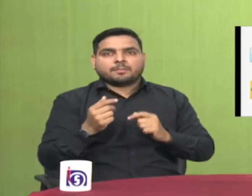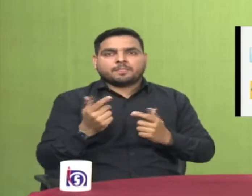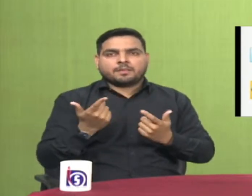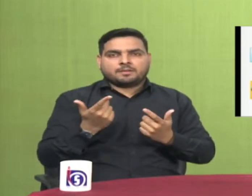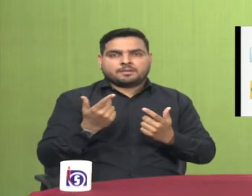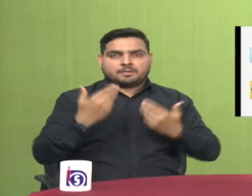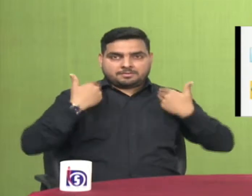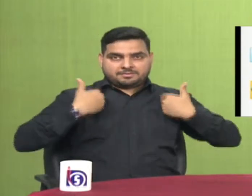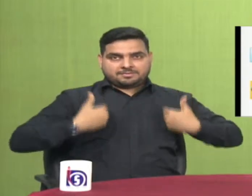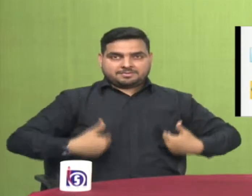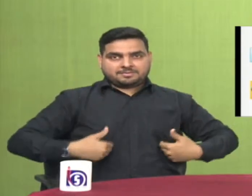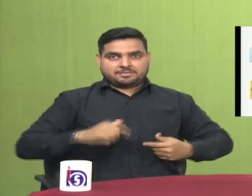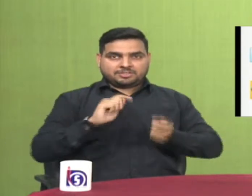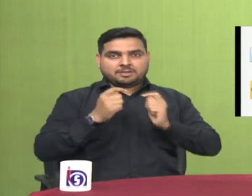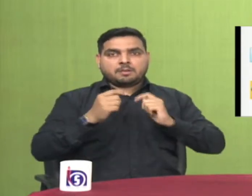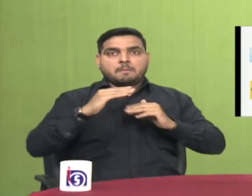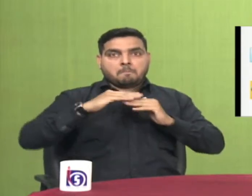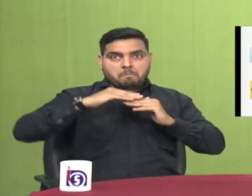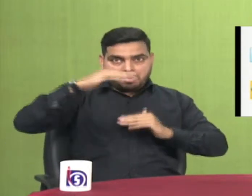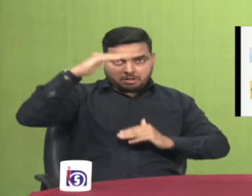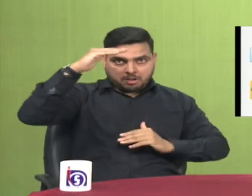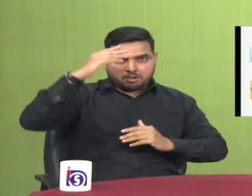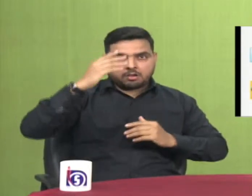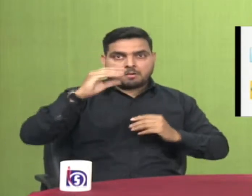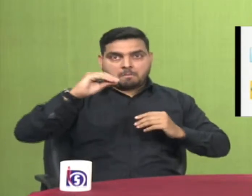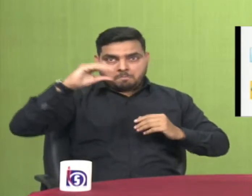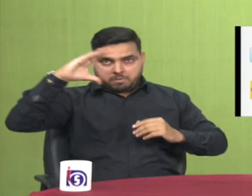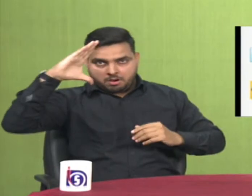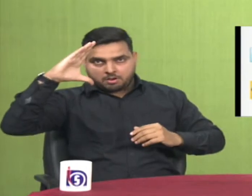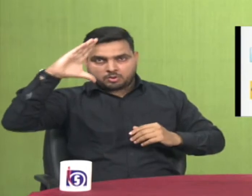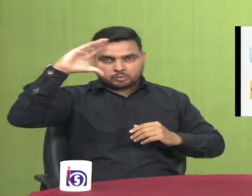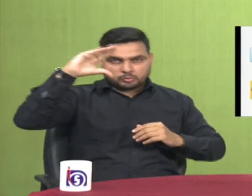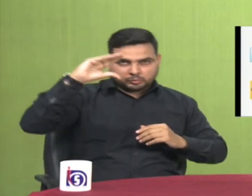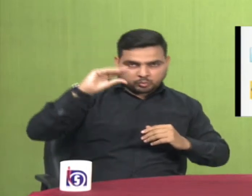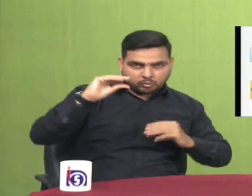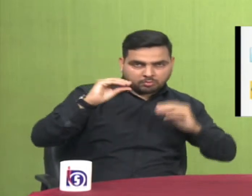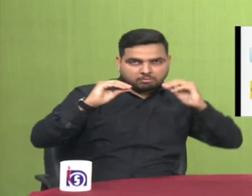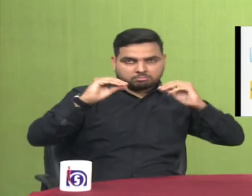Muscles are very important for our body, and changes in the